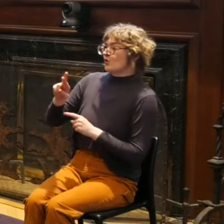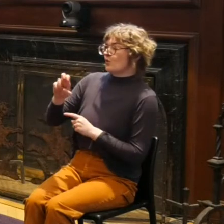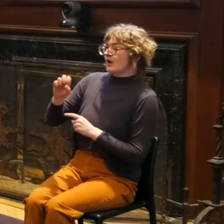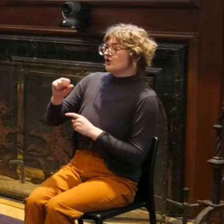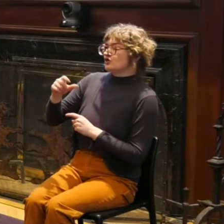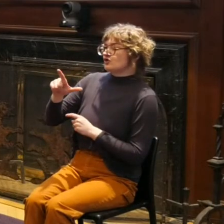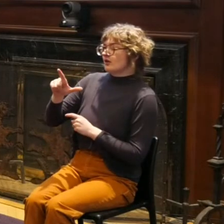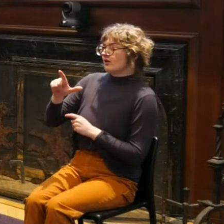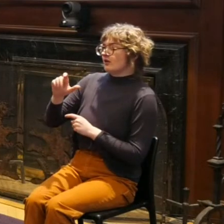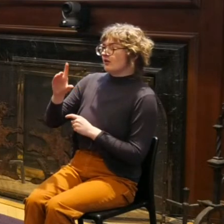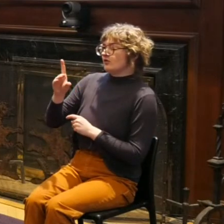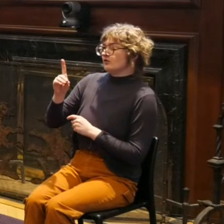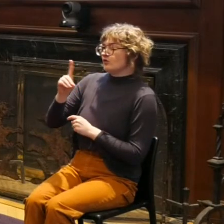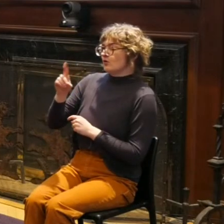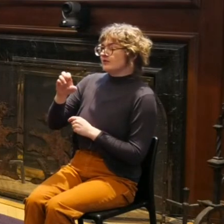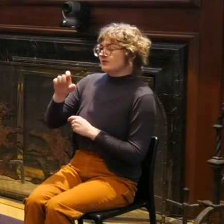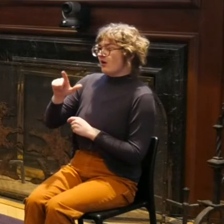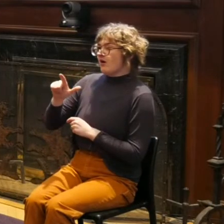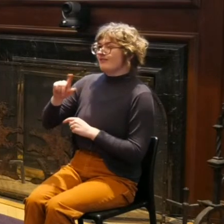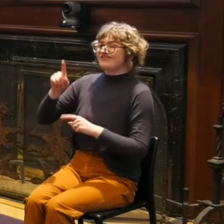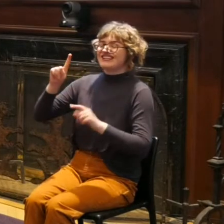our second Black Prez.